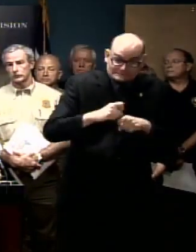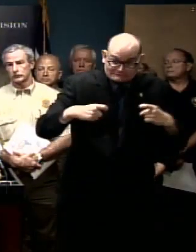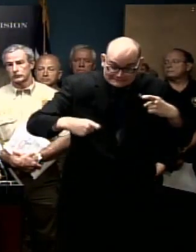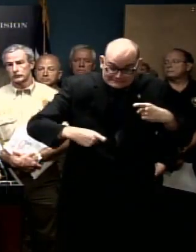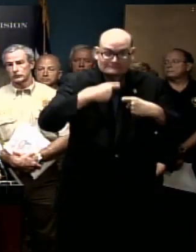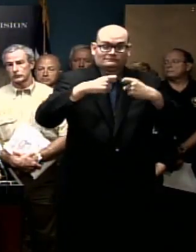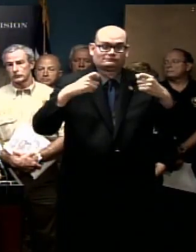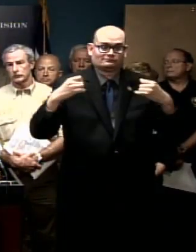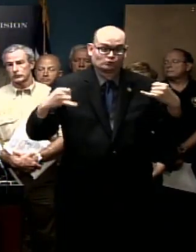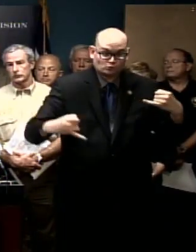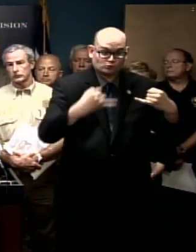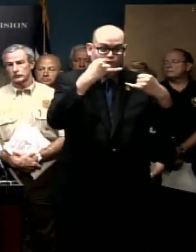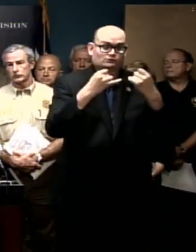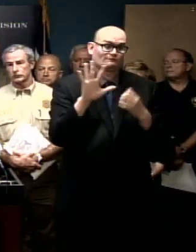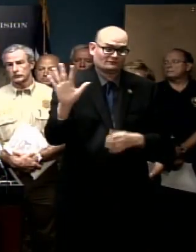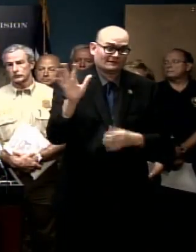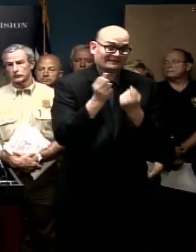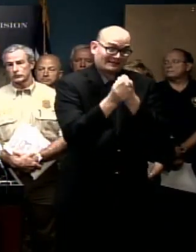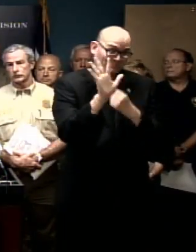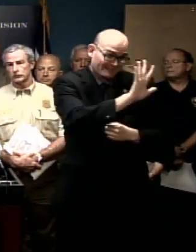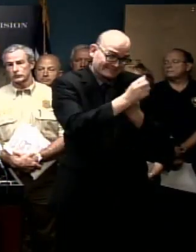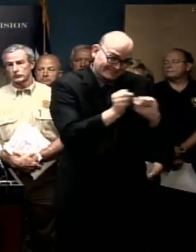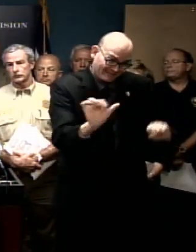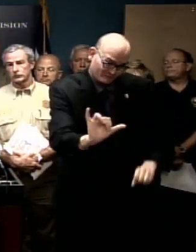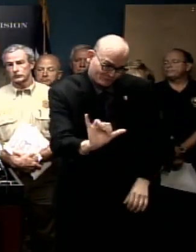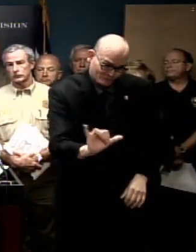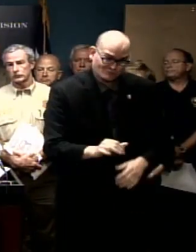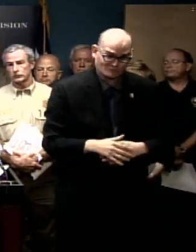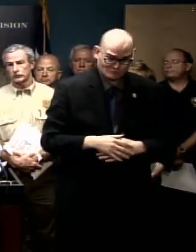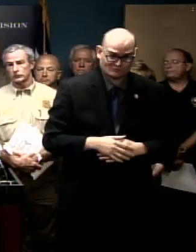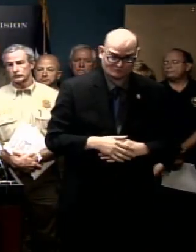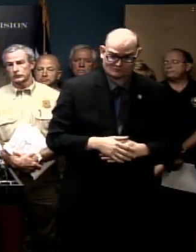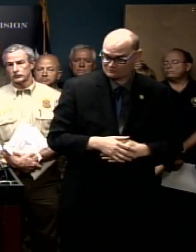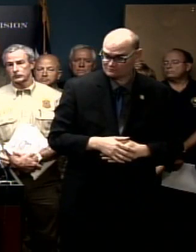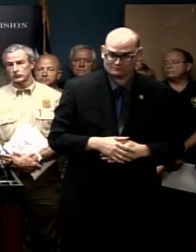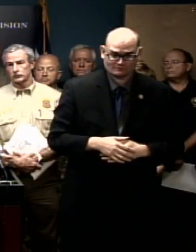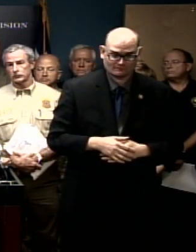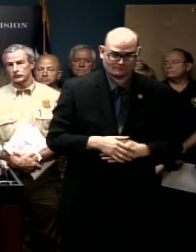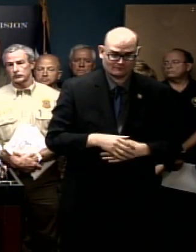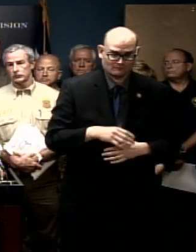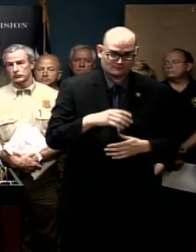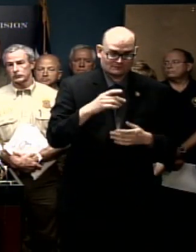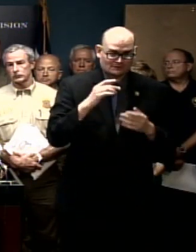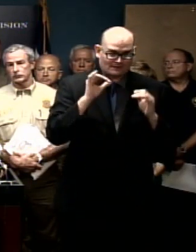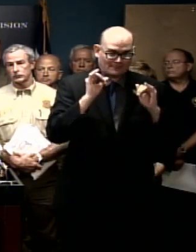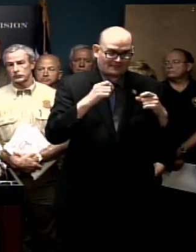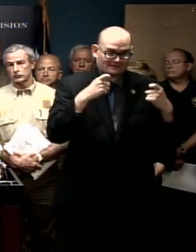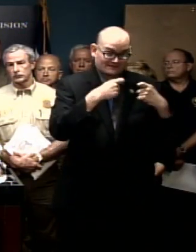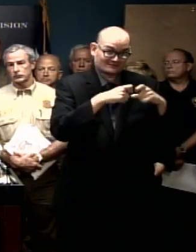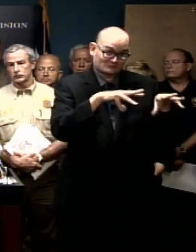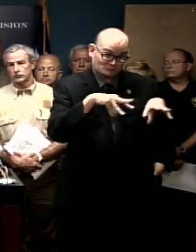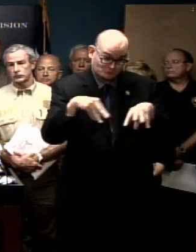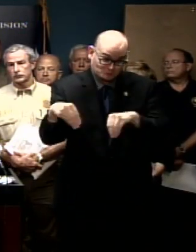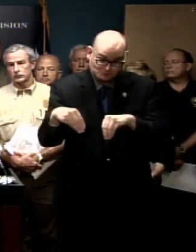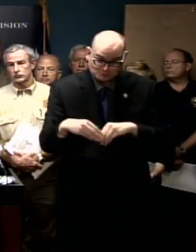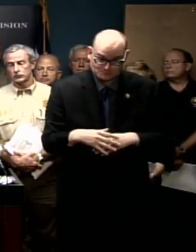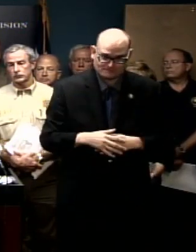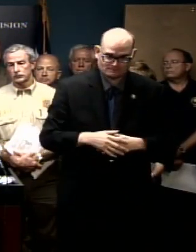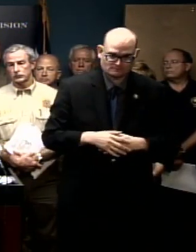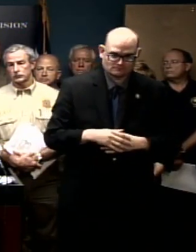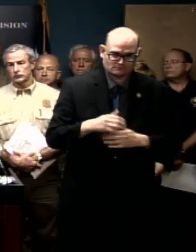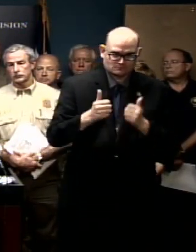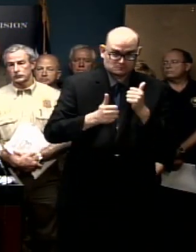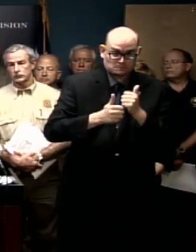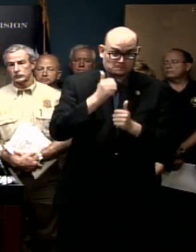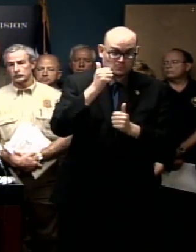get everybody back restored, but that's where we stand as of now in terms of the outages. Majority of the outages are in